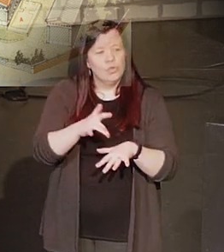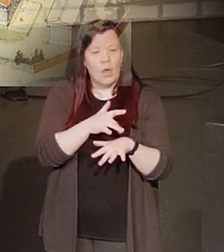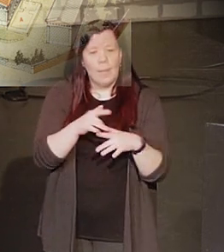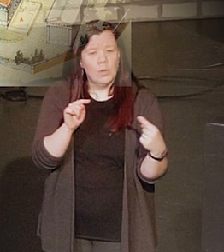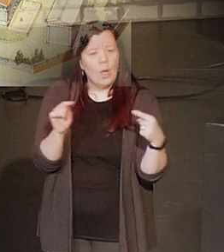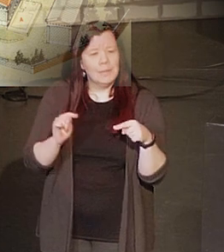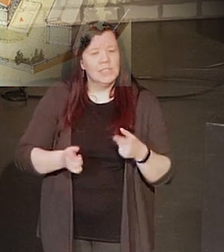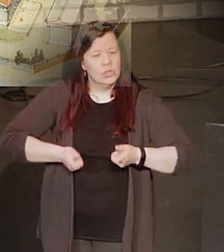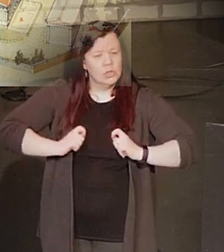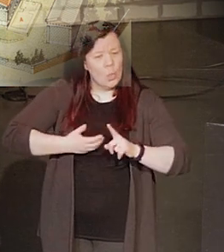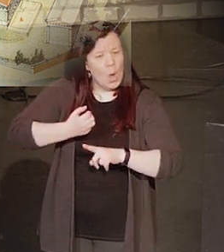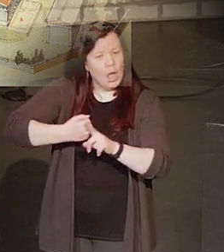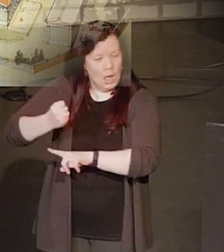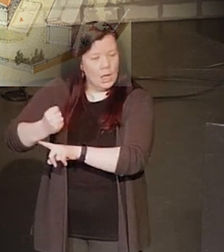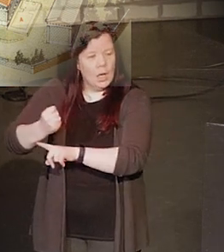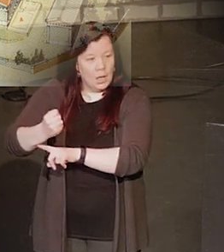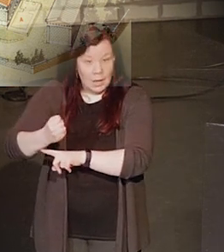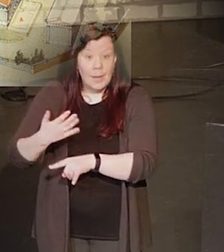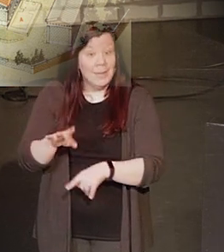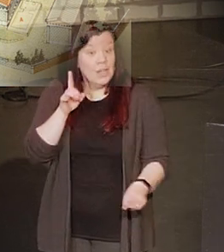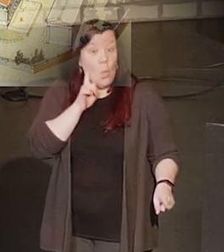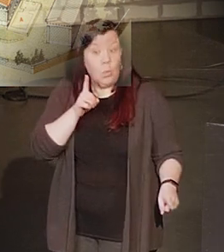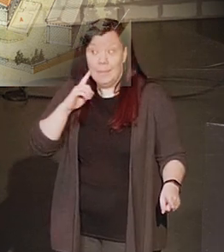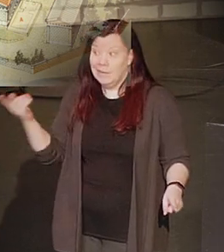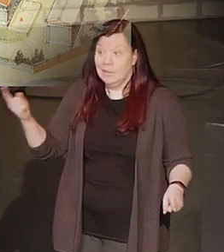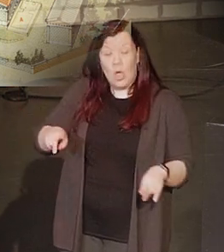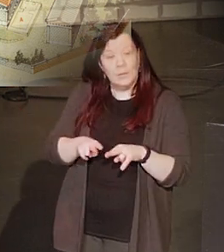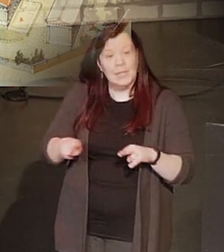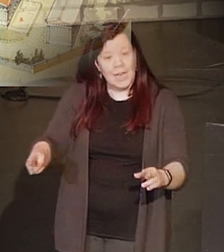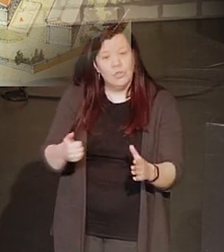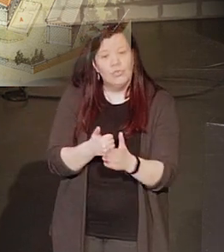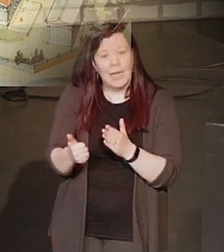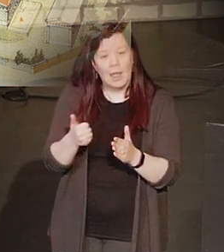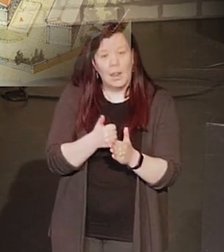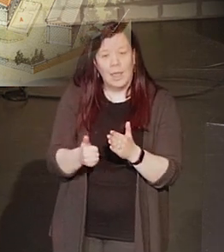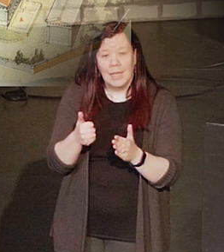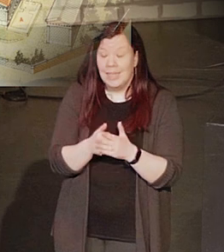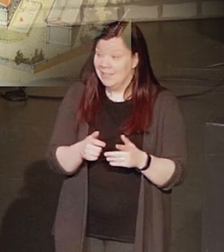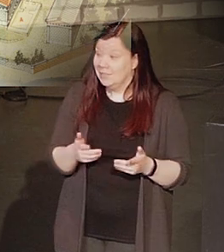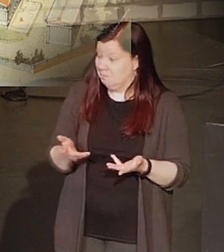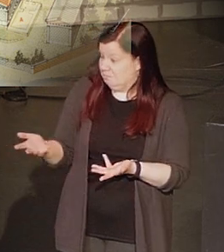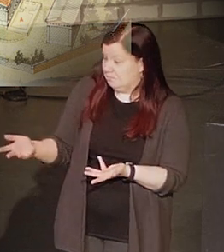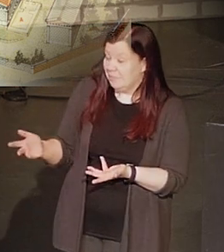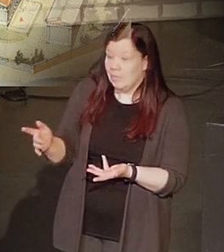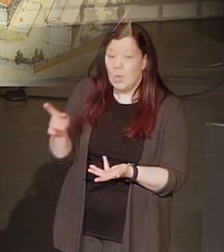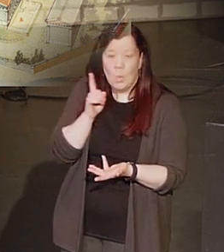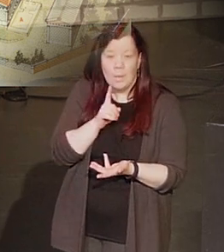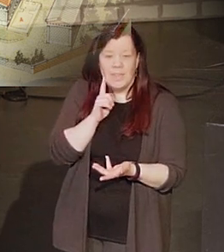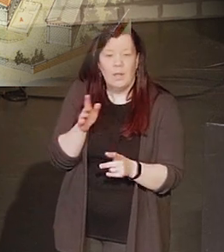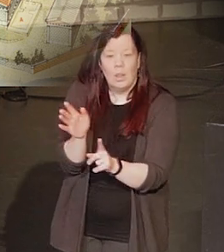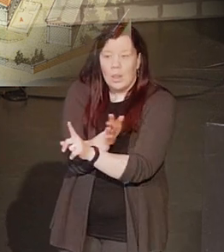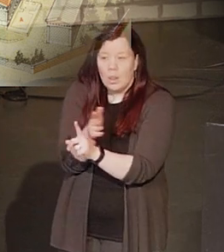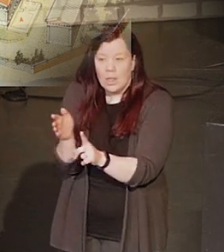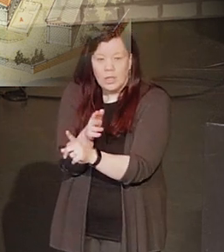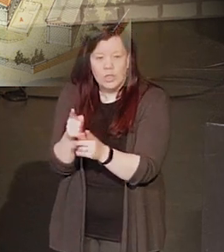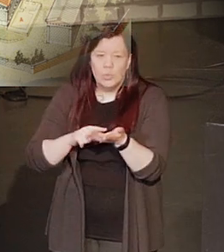competitions, and he's brought women on stage regularly as a ruse to be able to exploit the